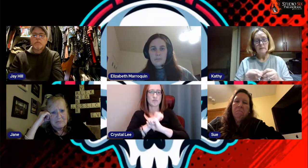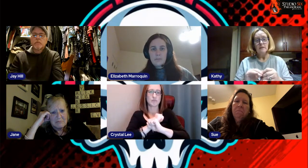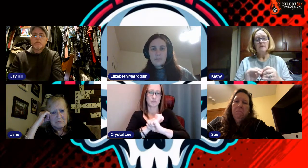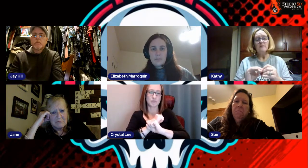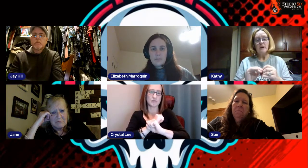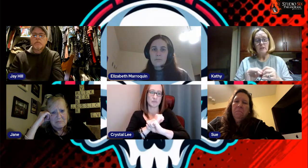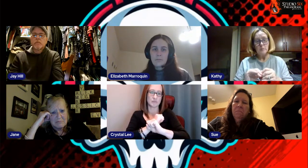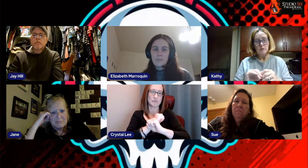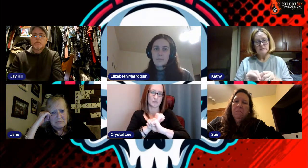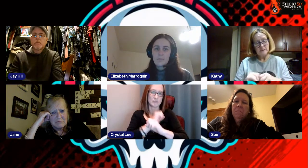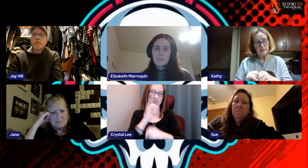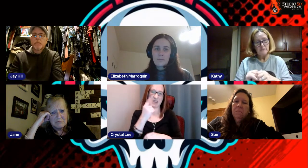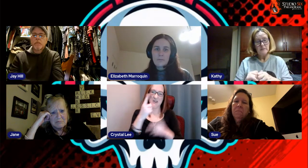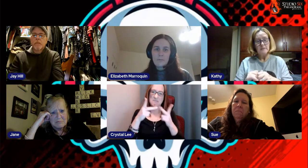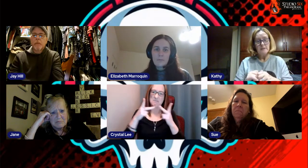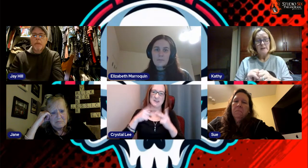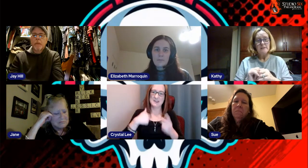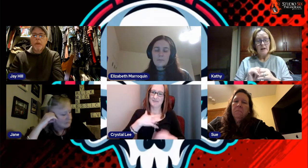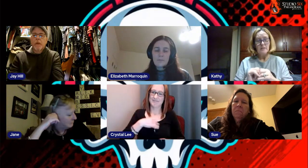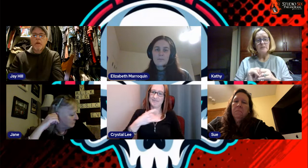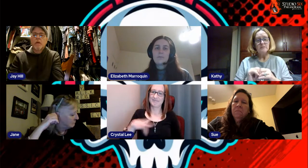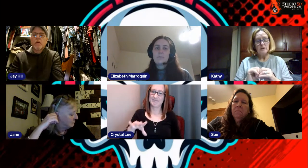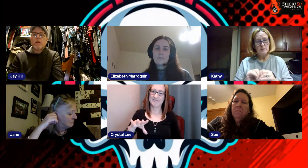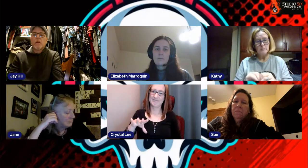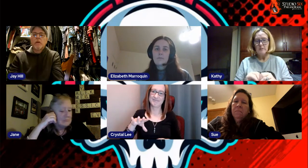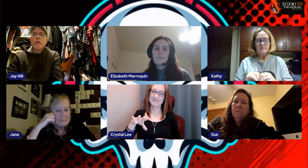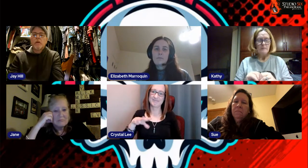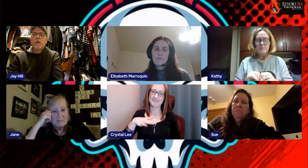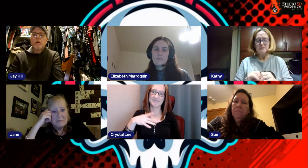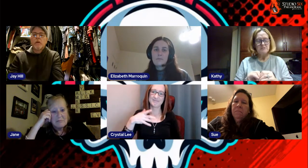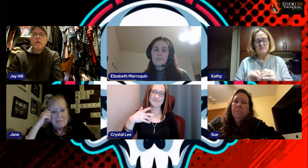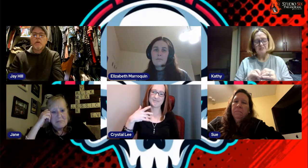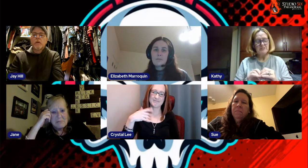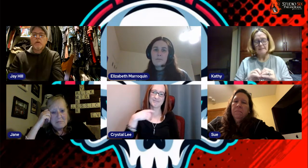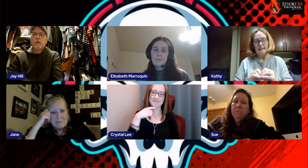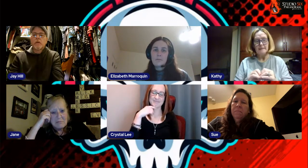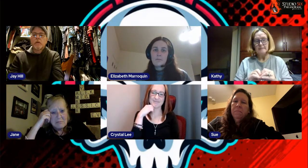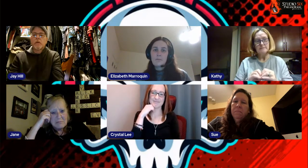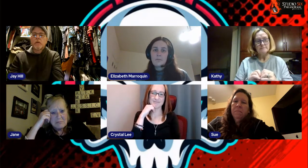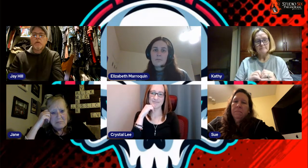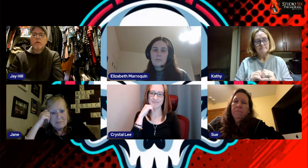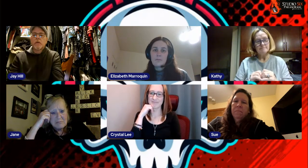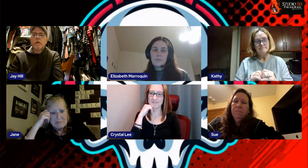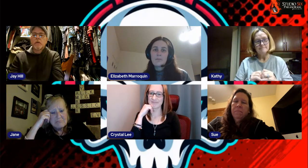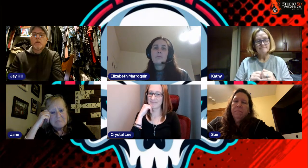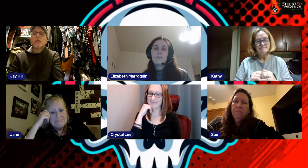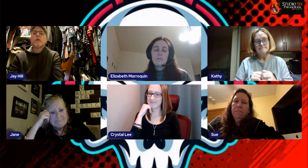okay. And I felt a little bit more safe. Now but that place just didn't like it.